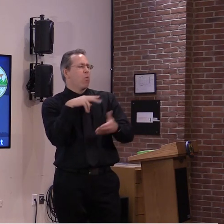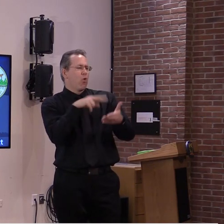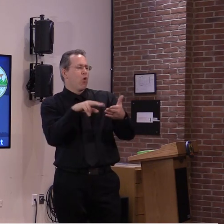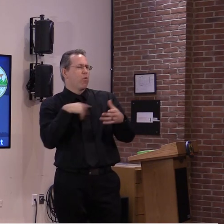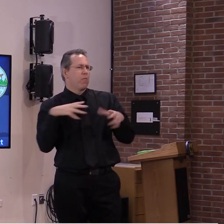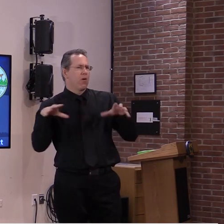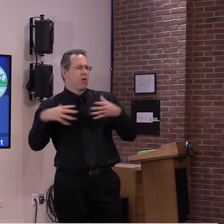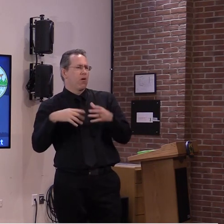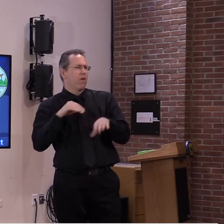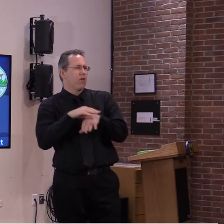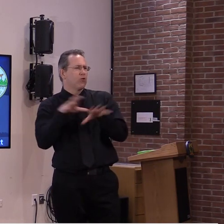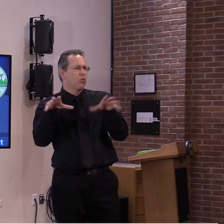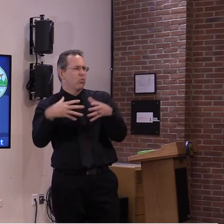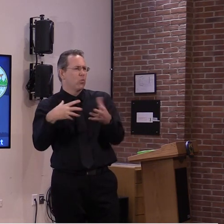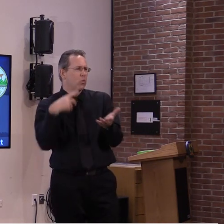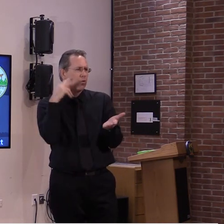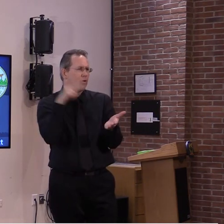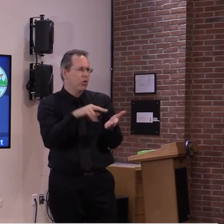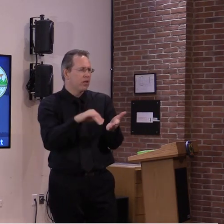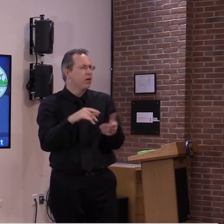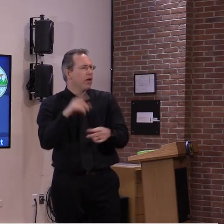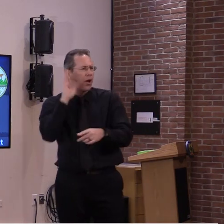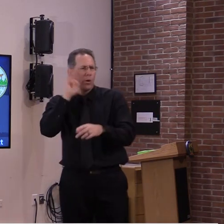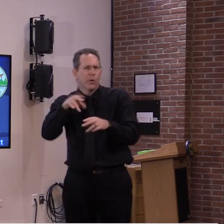Levine has more maybe to offer on that.